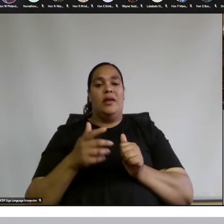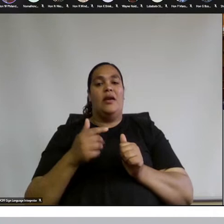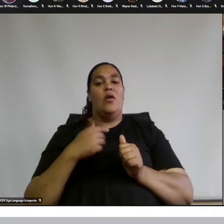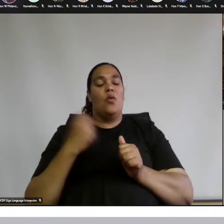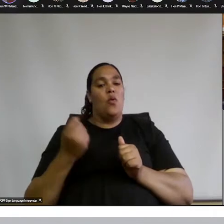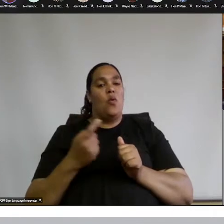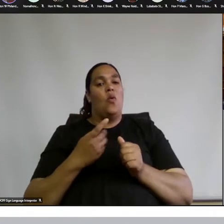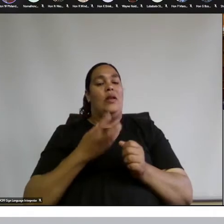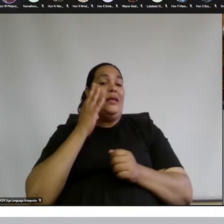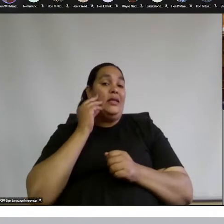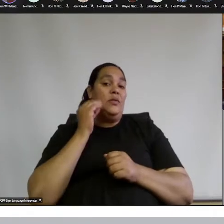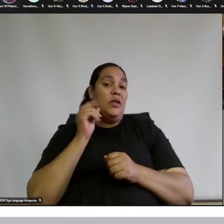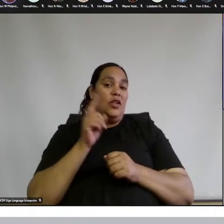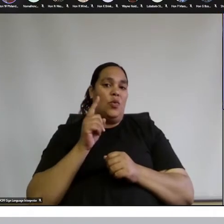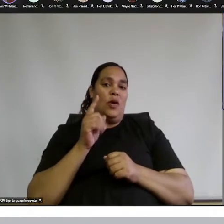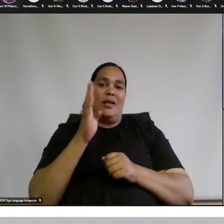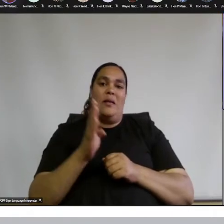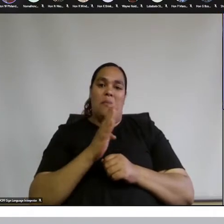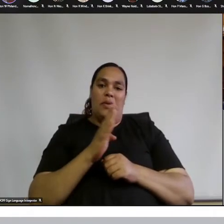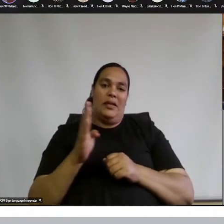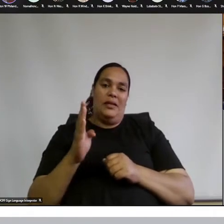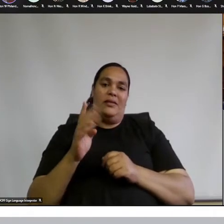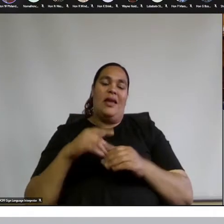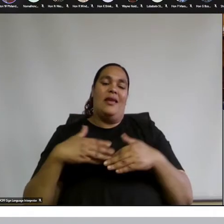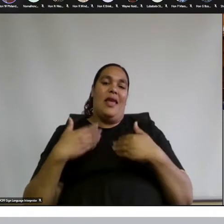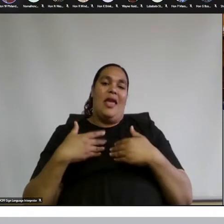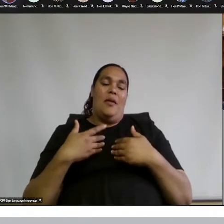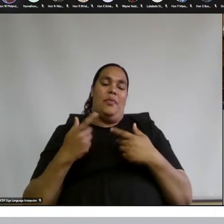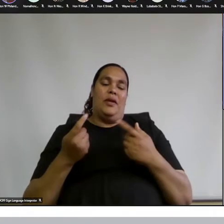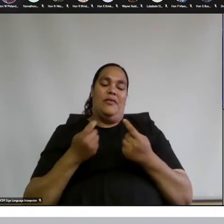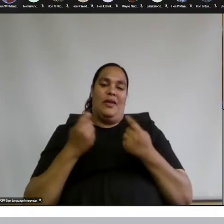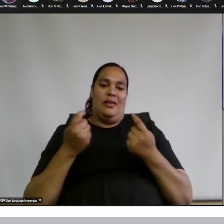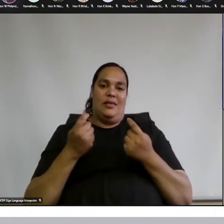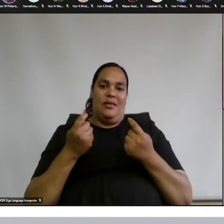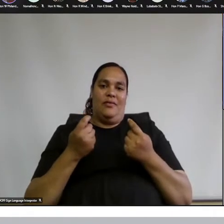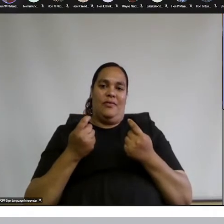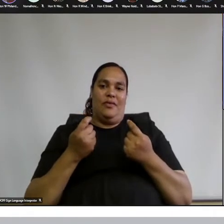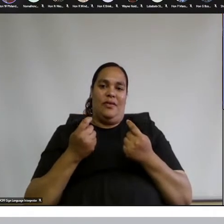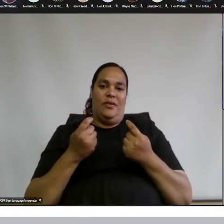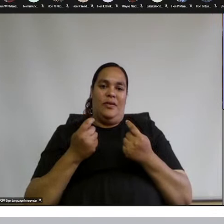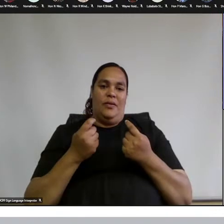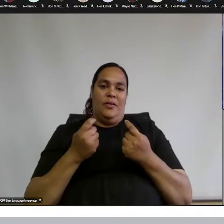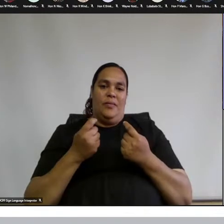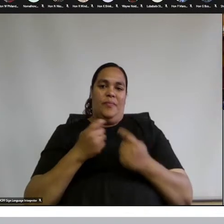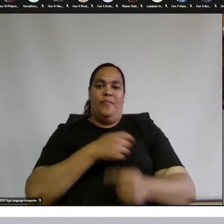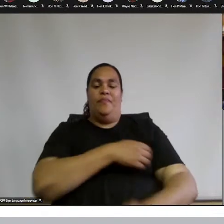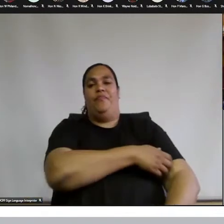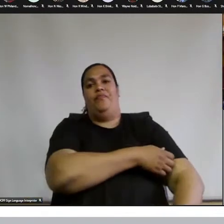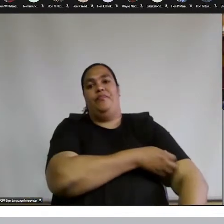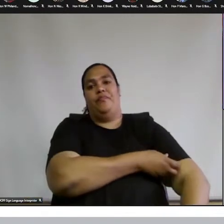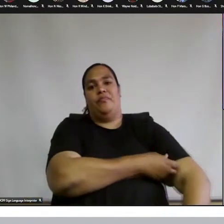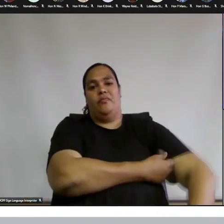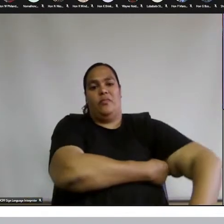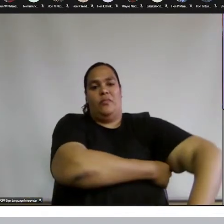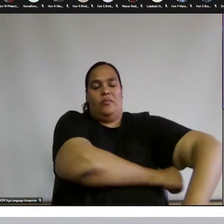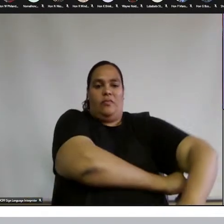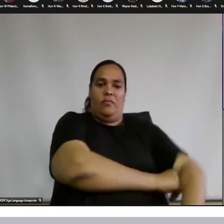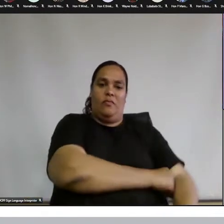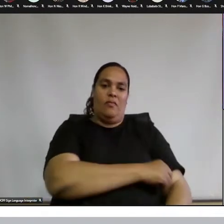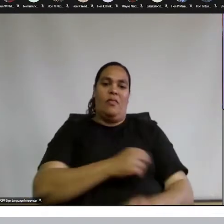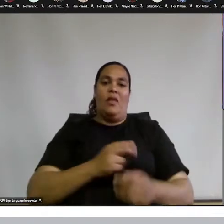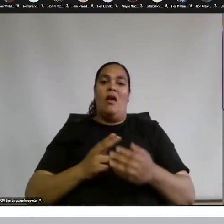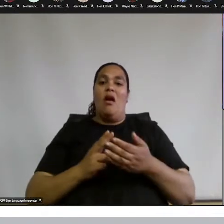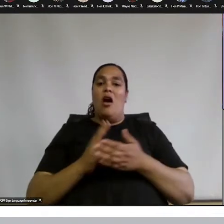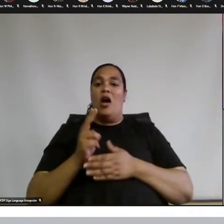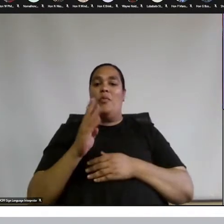all experience a blessed and a happy festive season. Point of order, I thank you. 1 minute. Honourable Barnes, she was literally